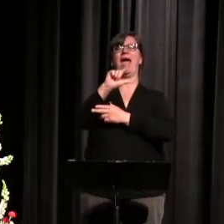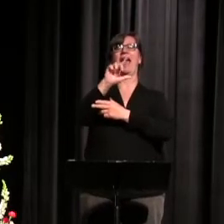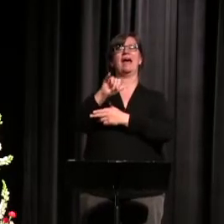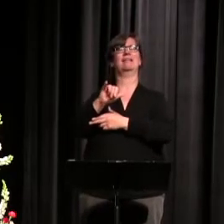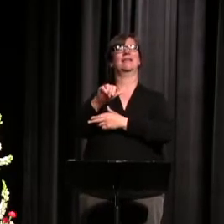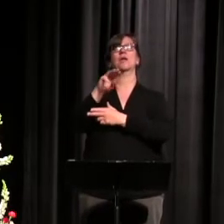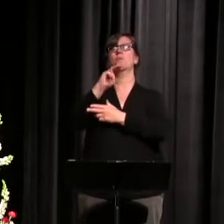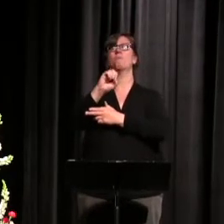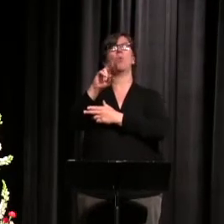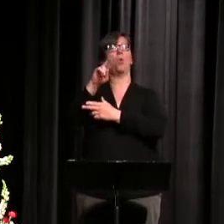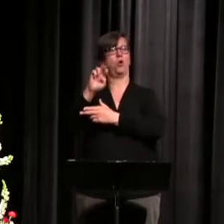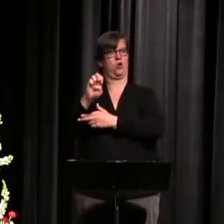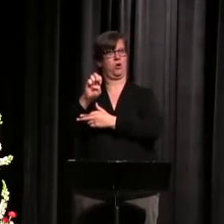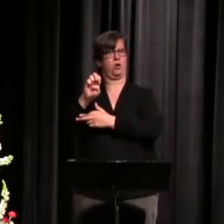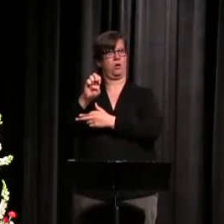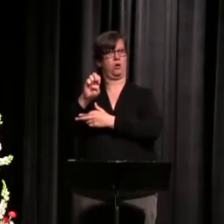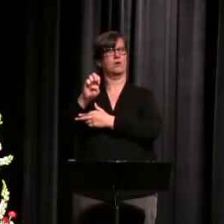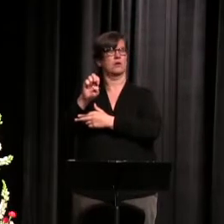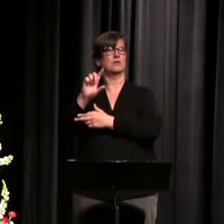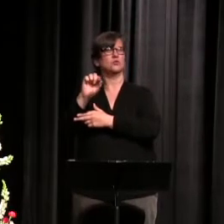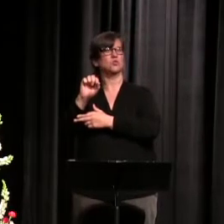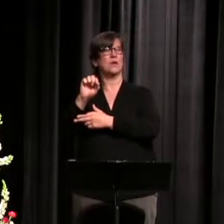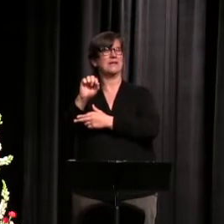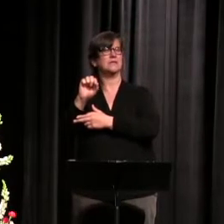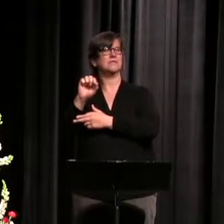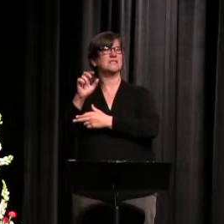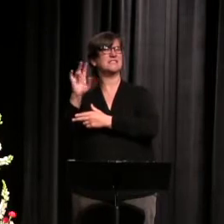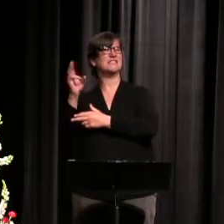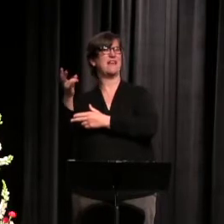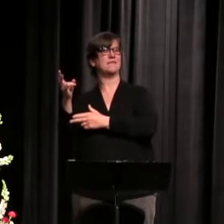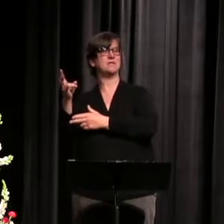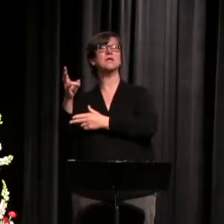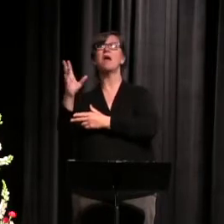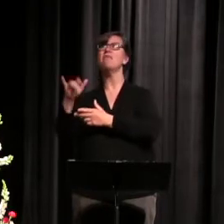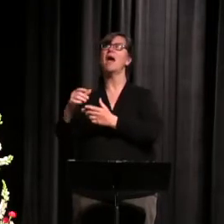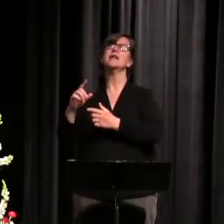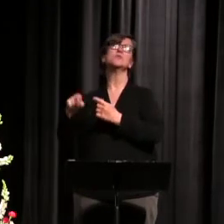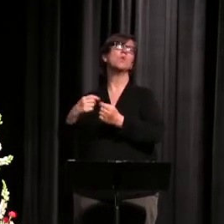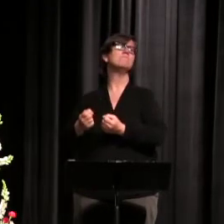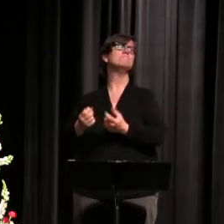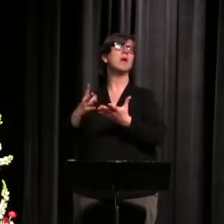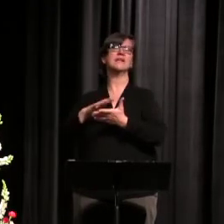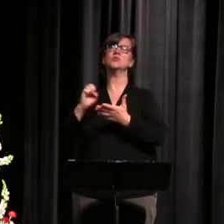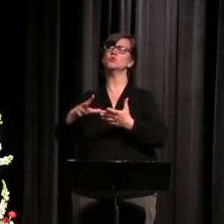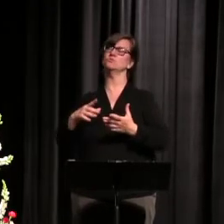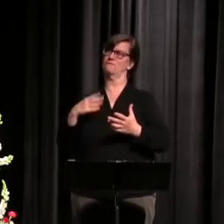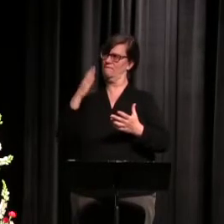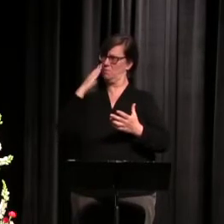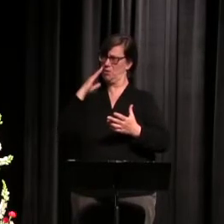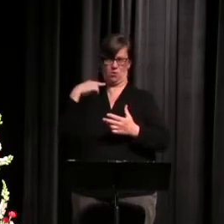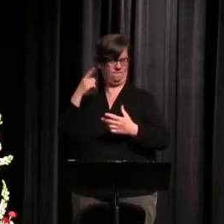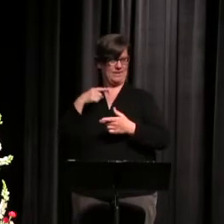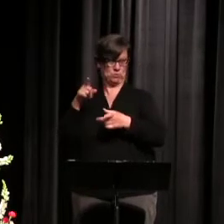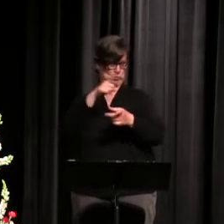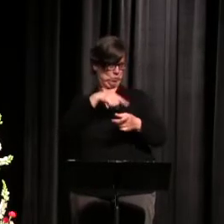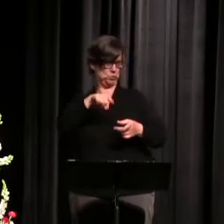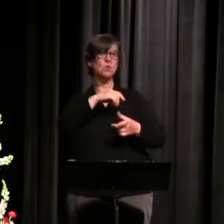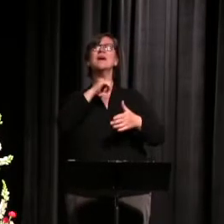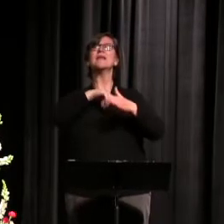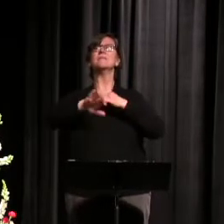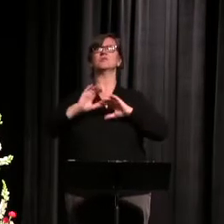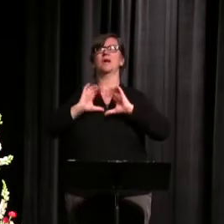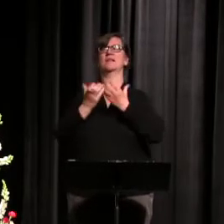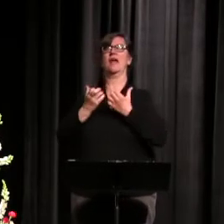faces and new personalities walked into my classroom. Over the years, I have watched you learn. I